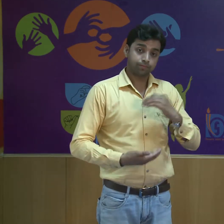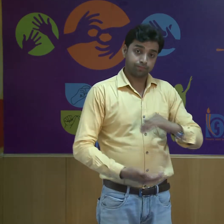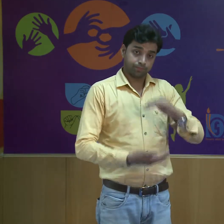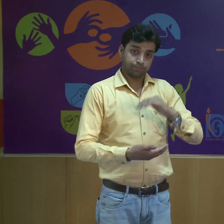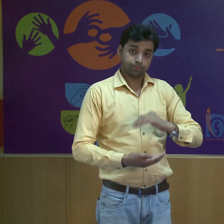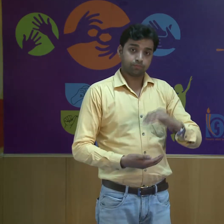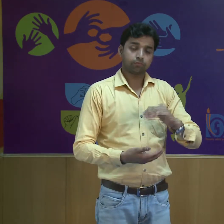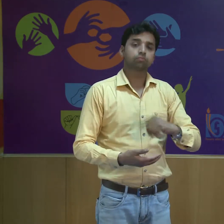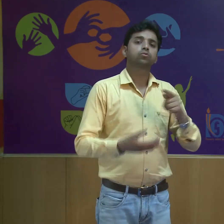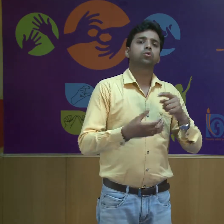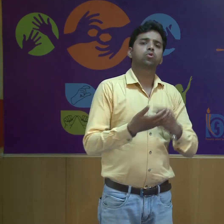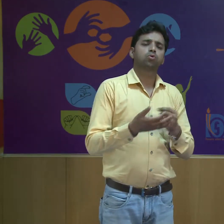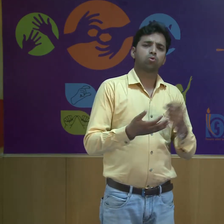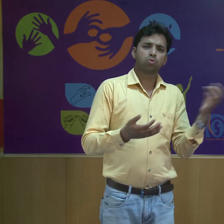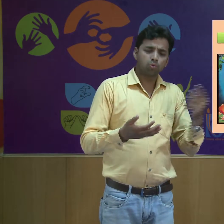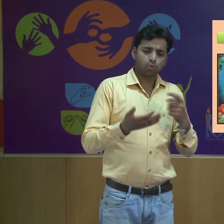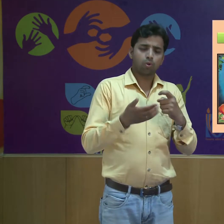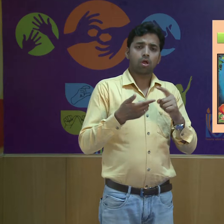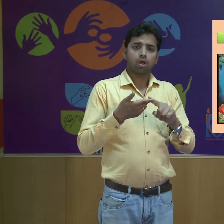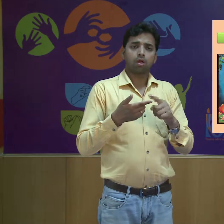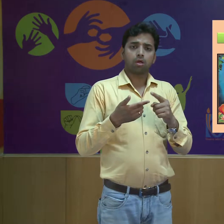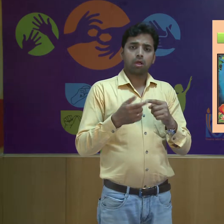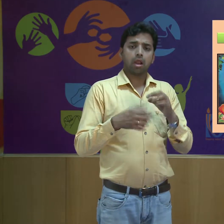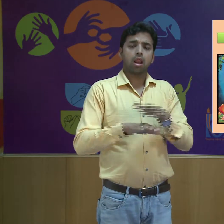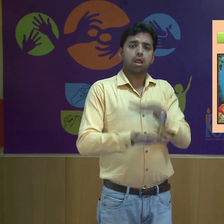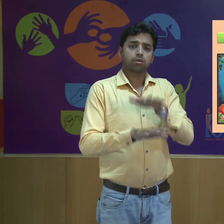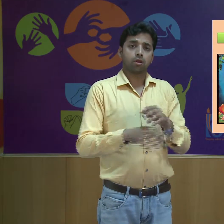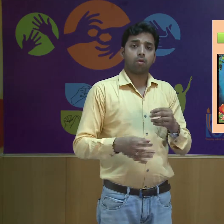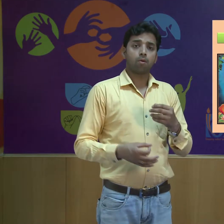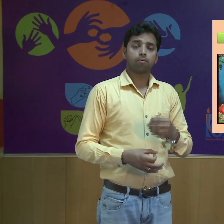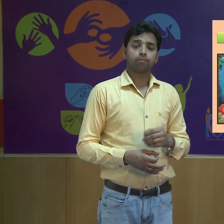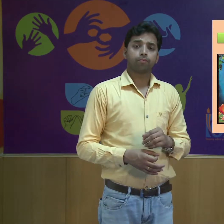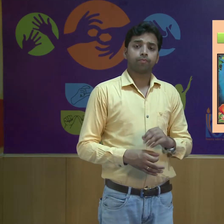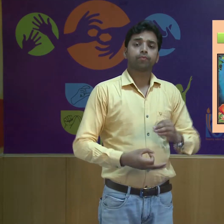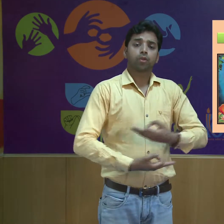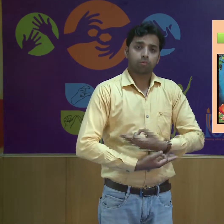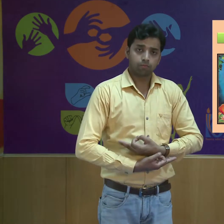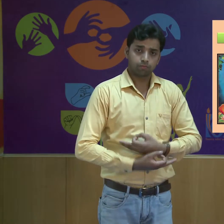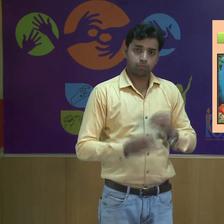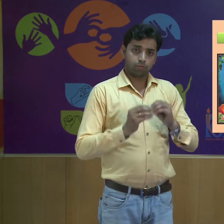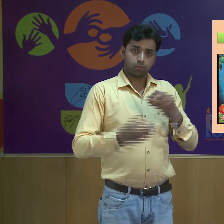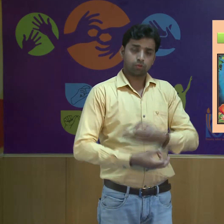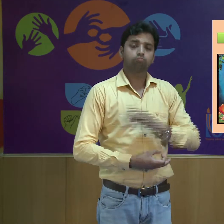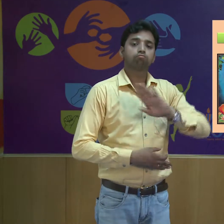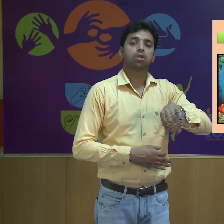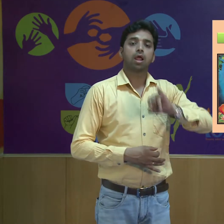new religions like Buddhism and